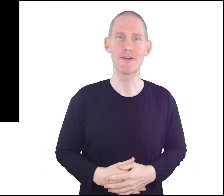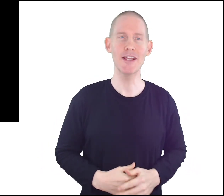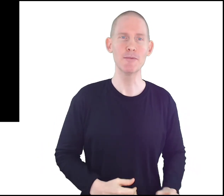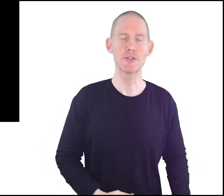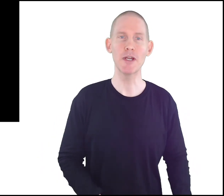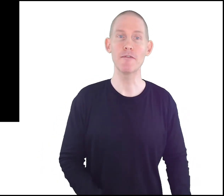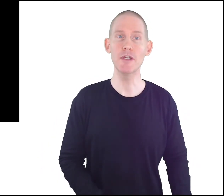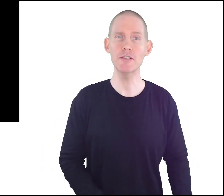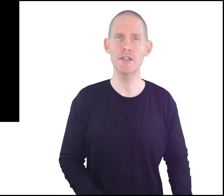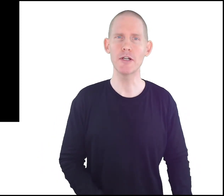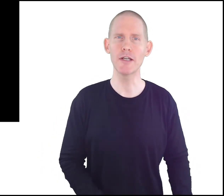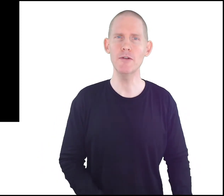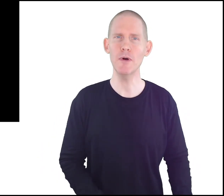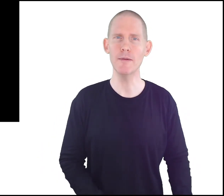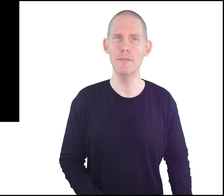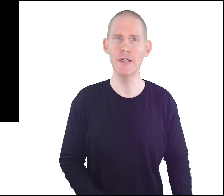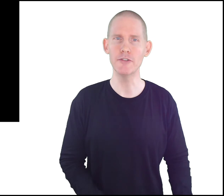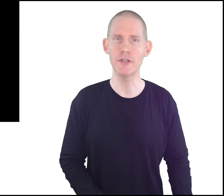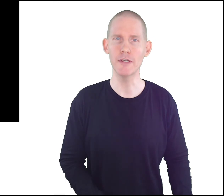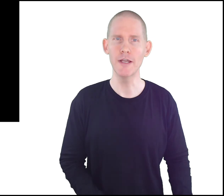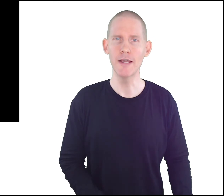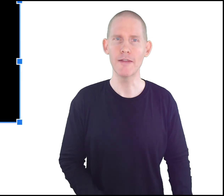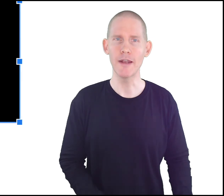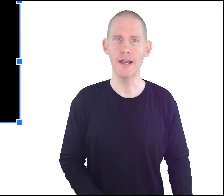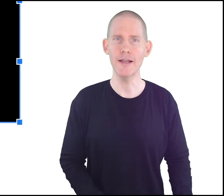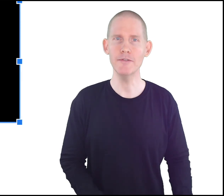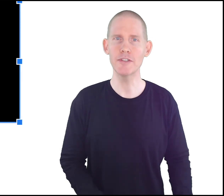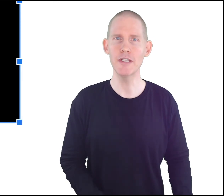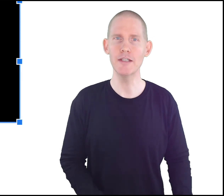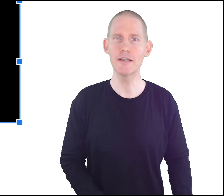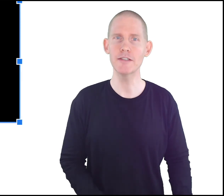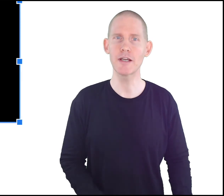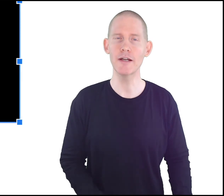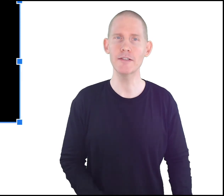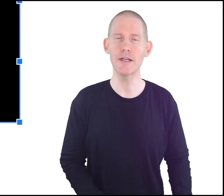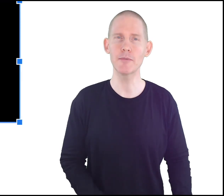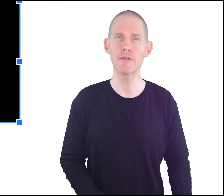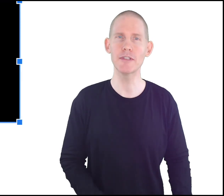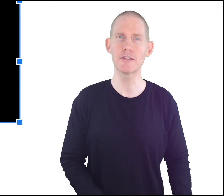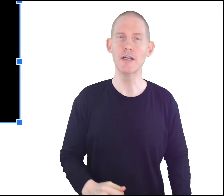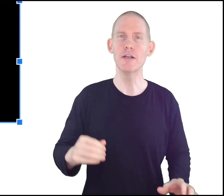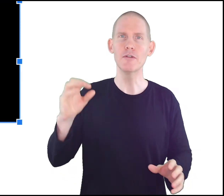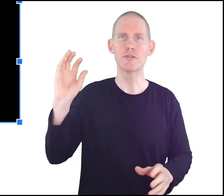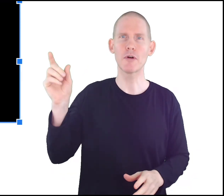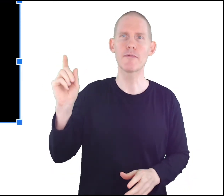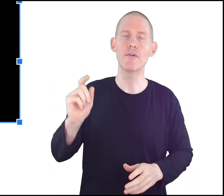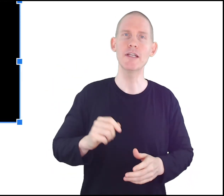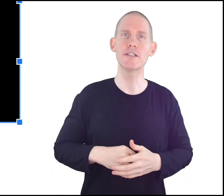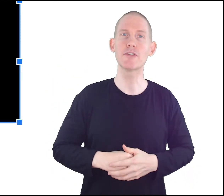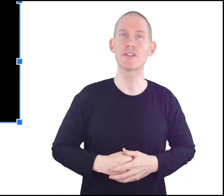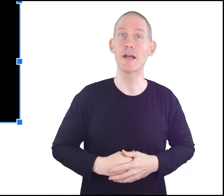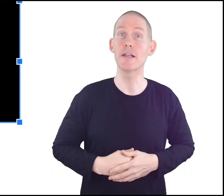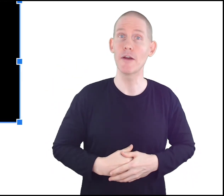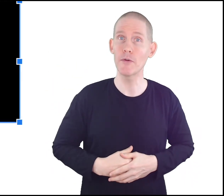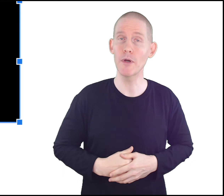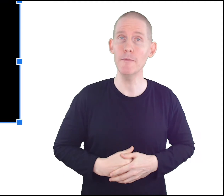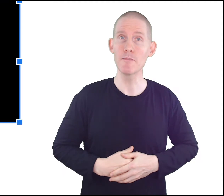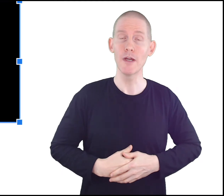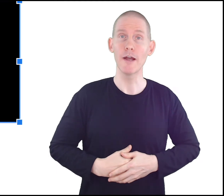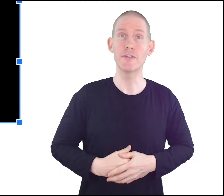Okay, so we have this year. I did want to mention that I have seen this concept or this short phrase here signed another way. I've seen